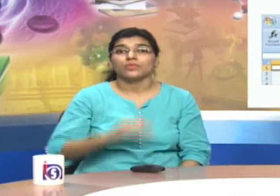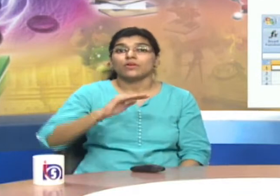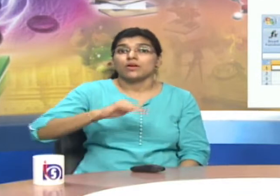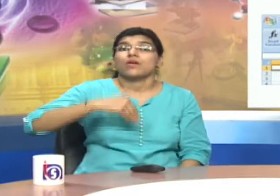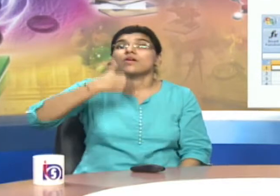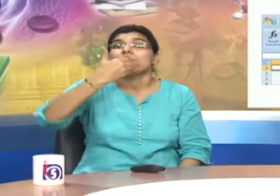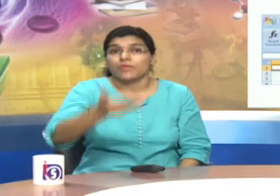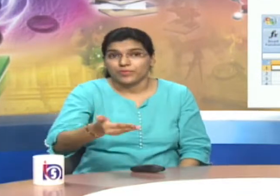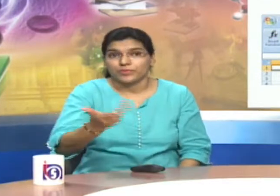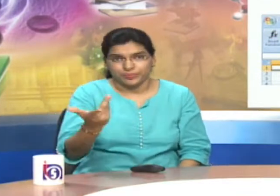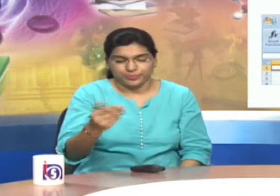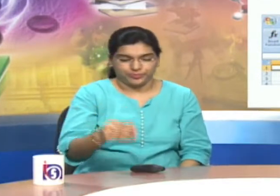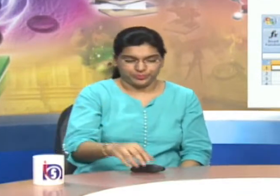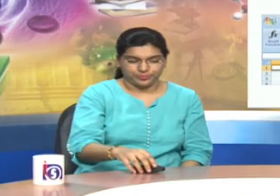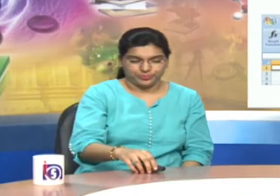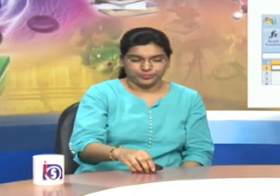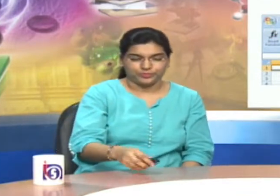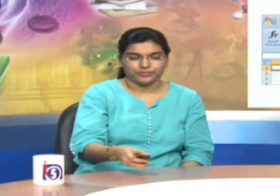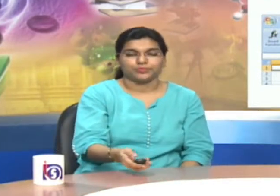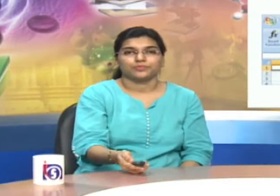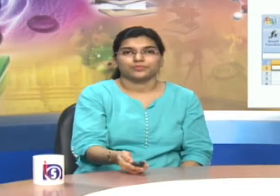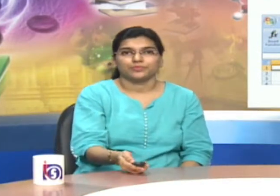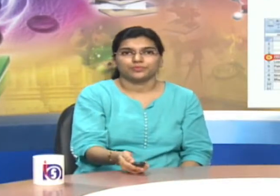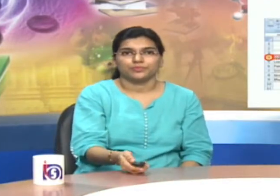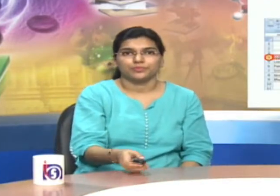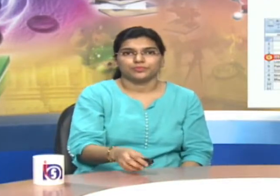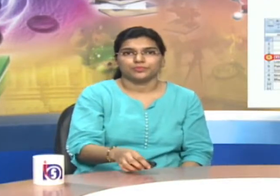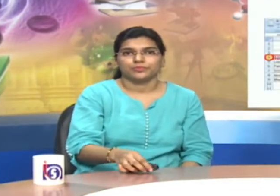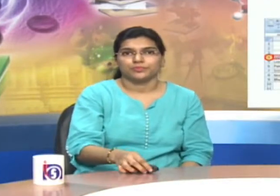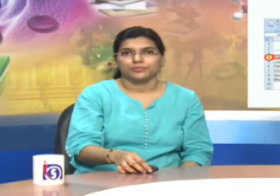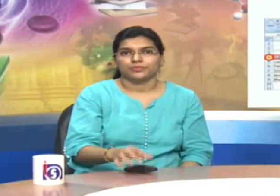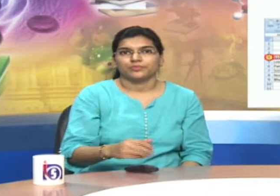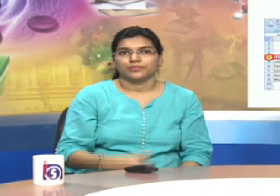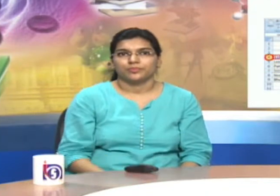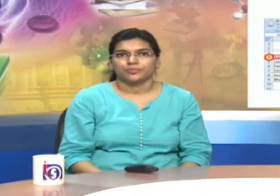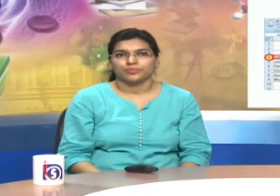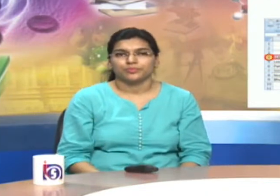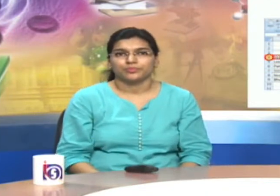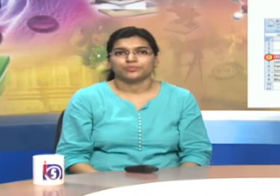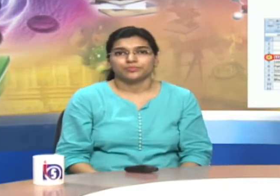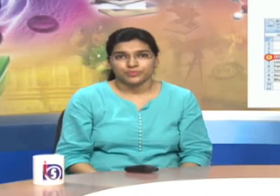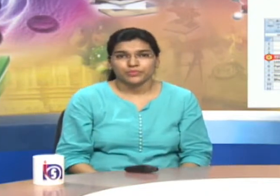minimum, more function.